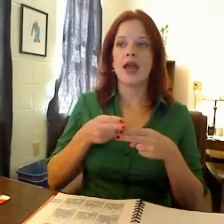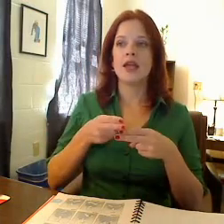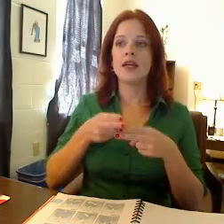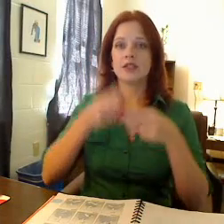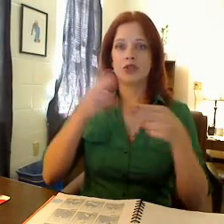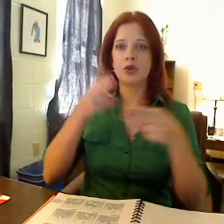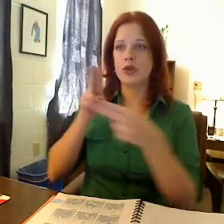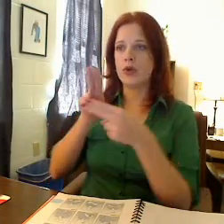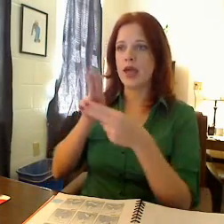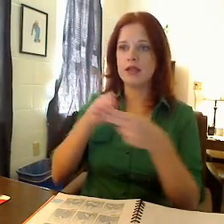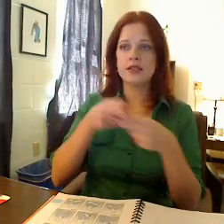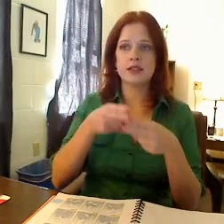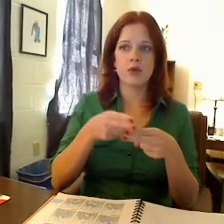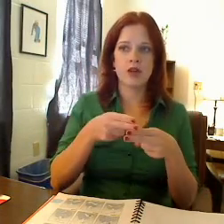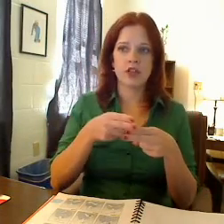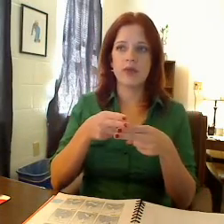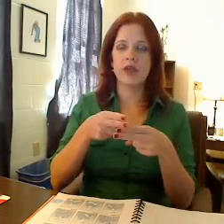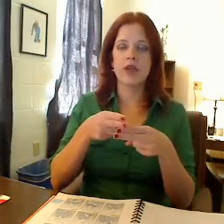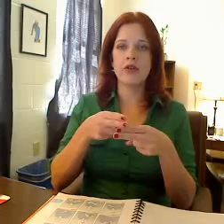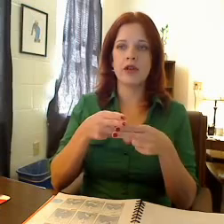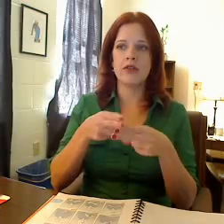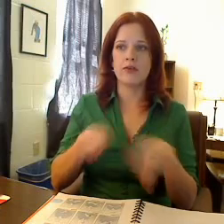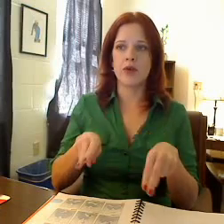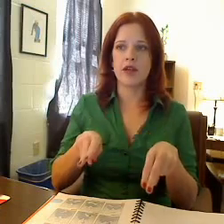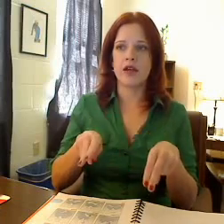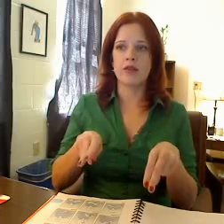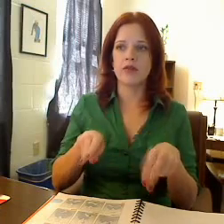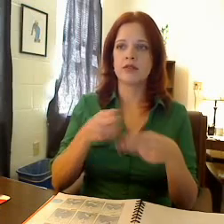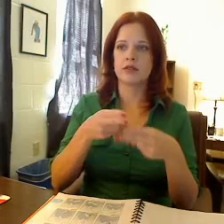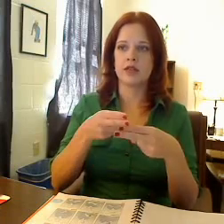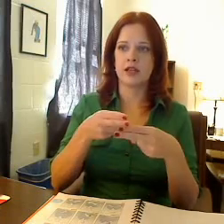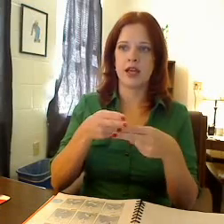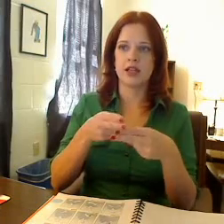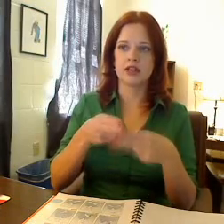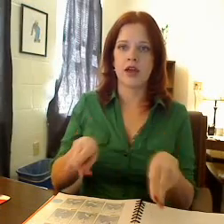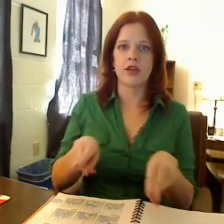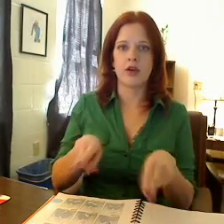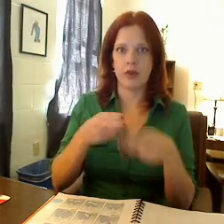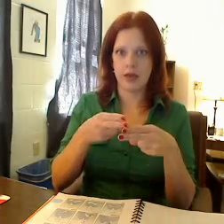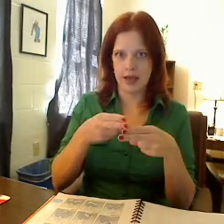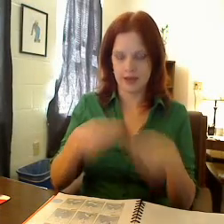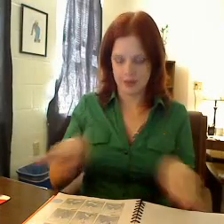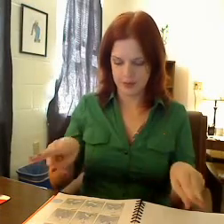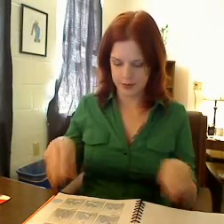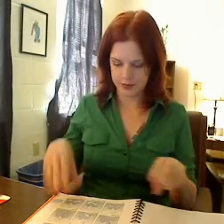Egg is two U hands, one on top of the other, and they break down like the egg is cracking open. Egg.